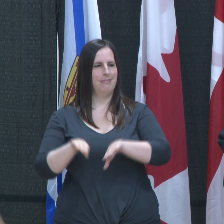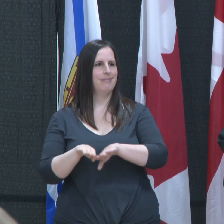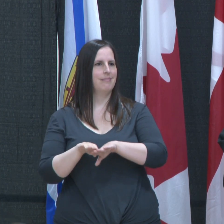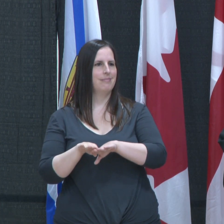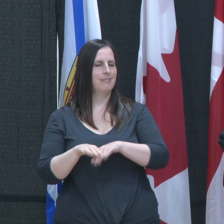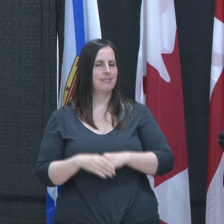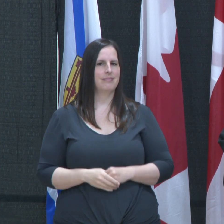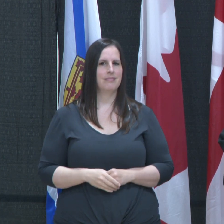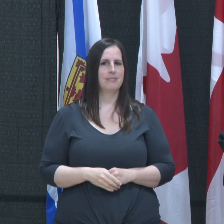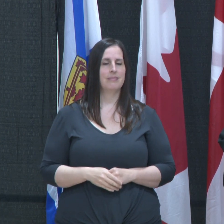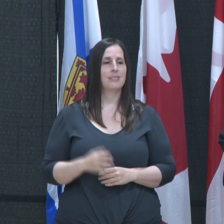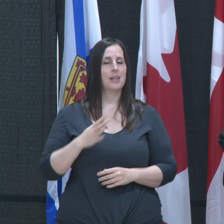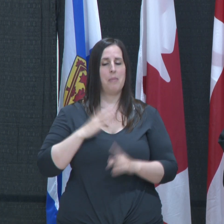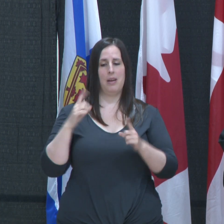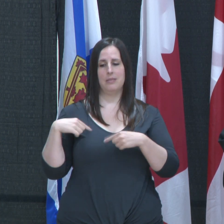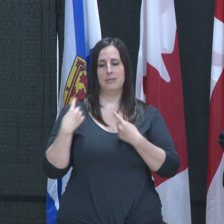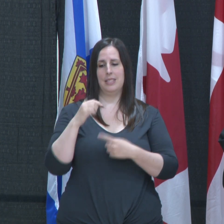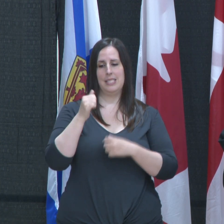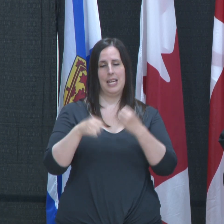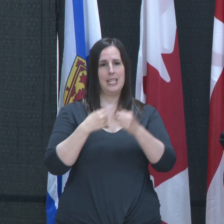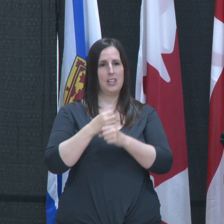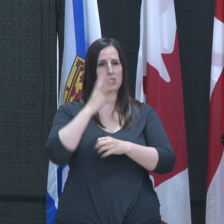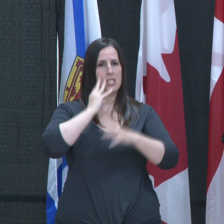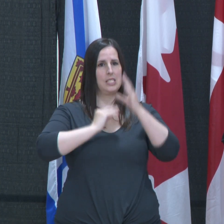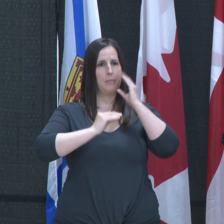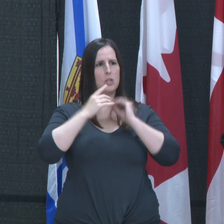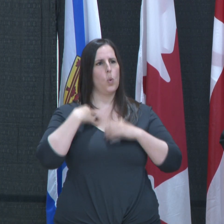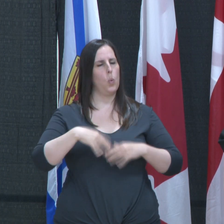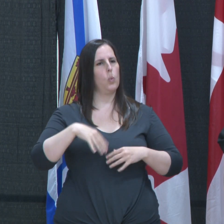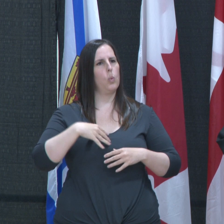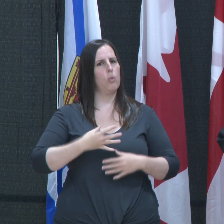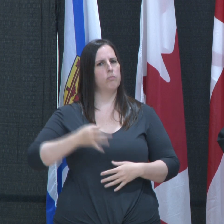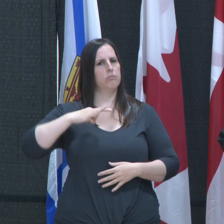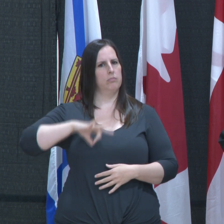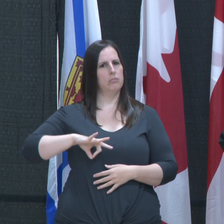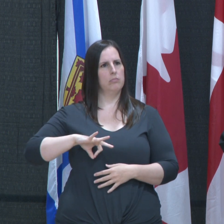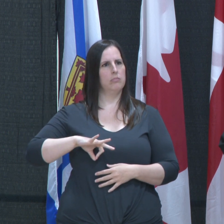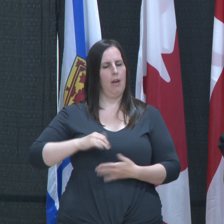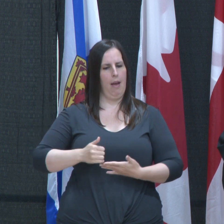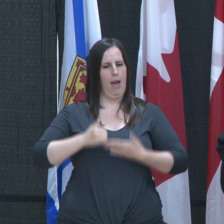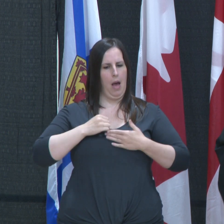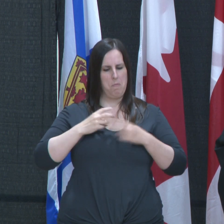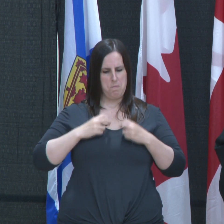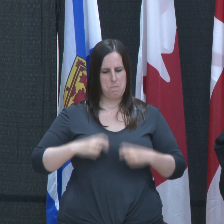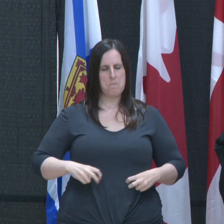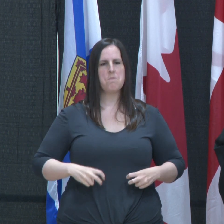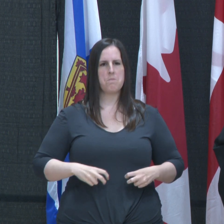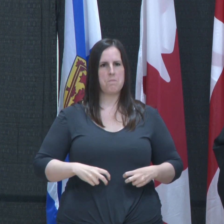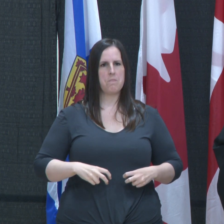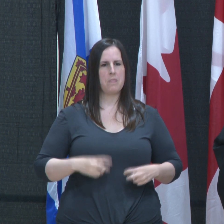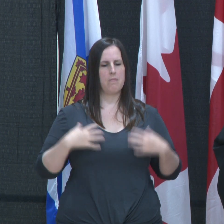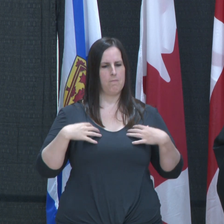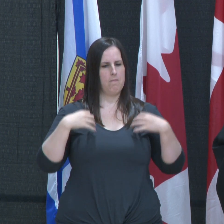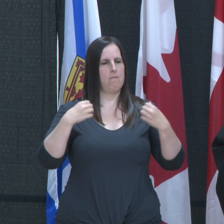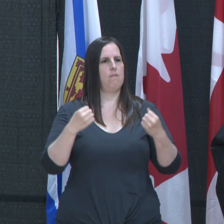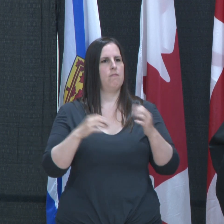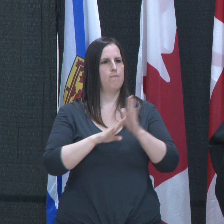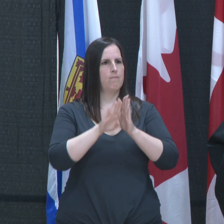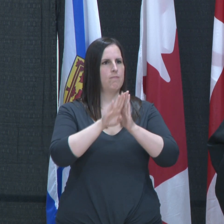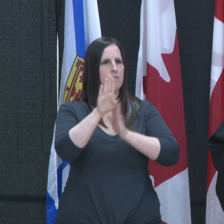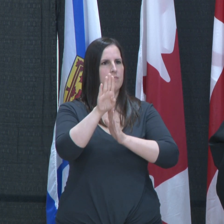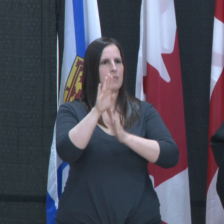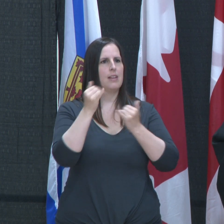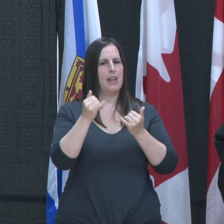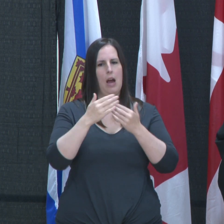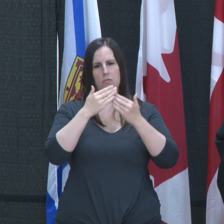of those experiences or opportunities I've had over the last 10 years, as it's made me who I am and given me the confidence to approach